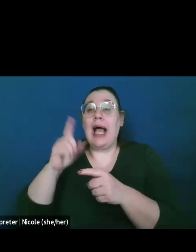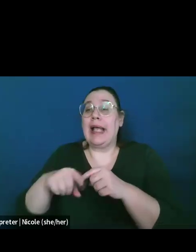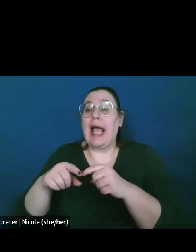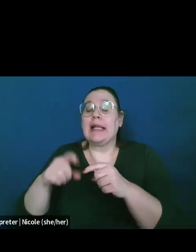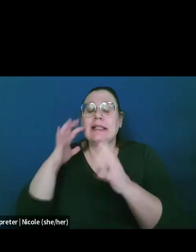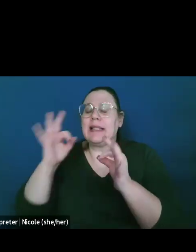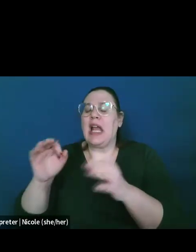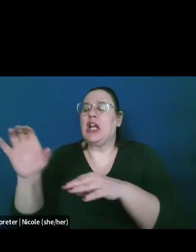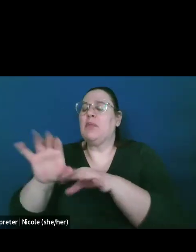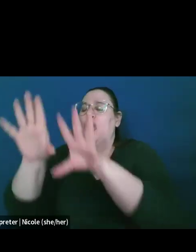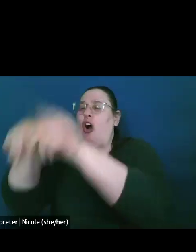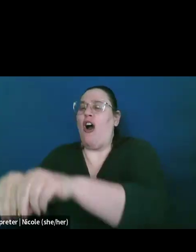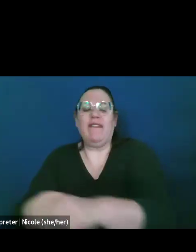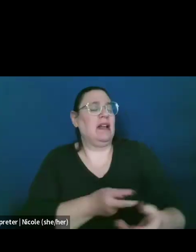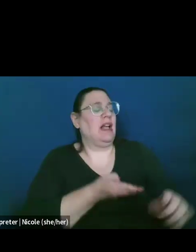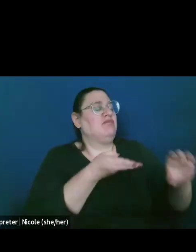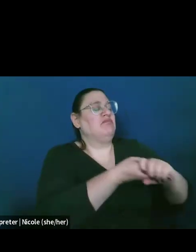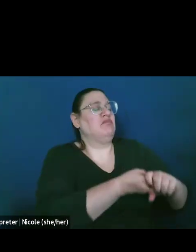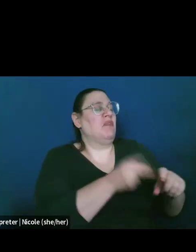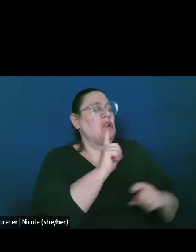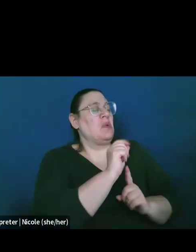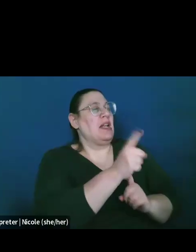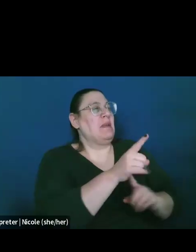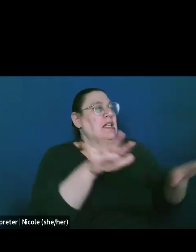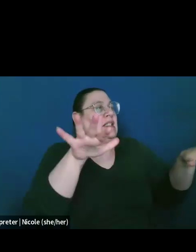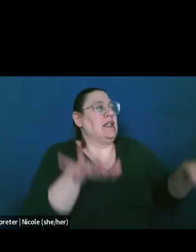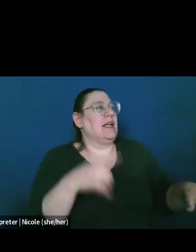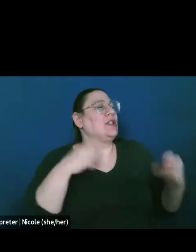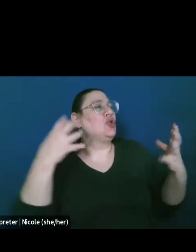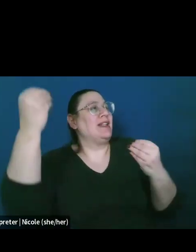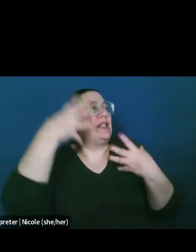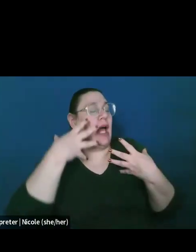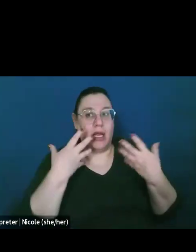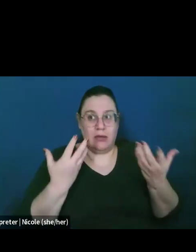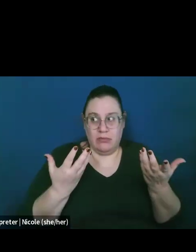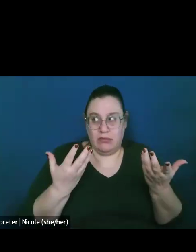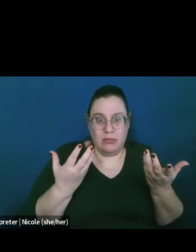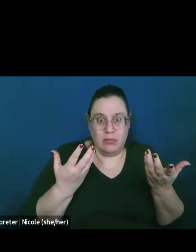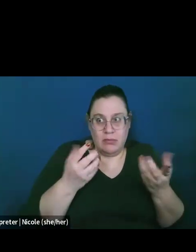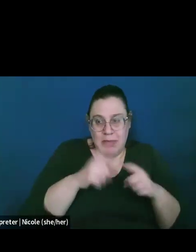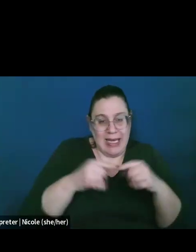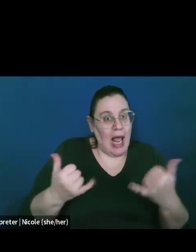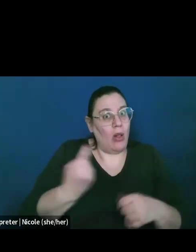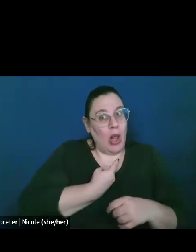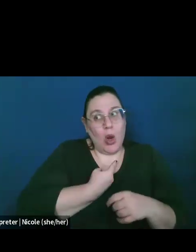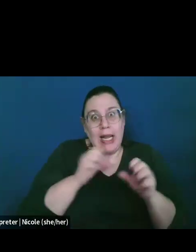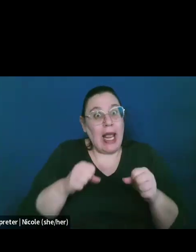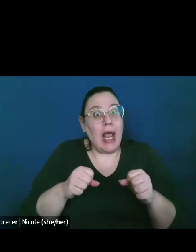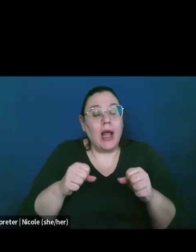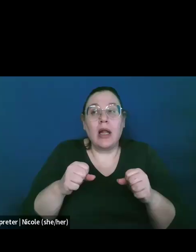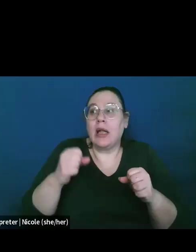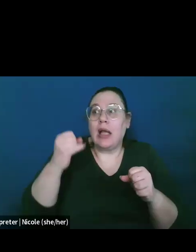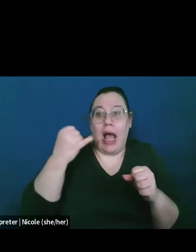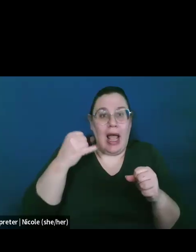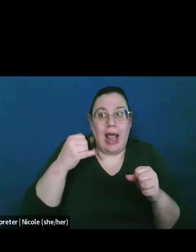20 minutes if I had too much light. But now, if as long as I'm not in a meeting, I can do that. And even if I'm in a meeting, I'm at home, I